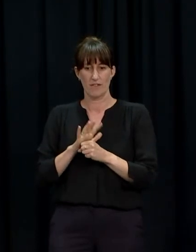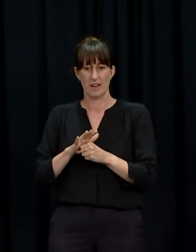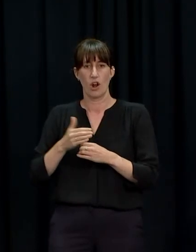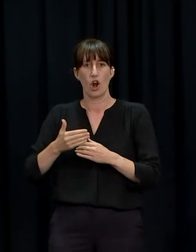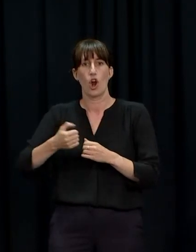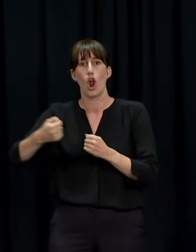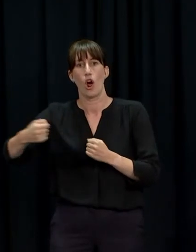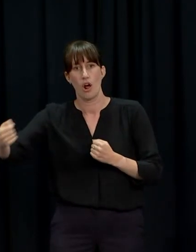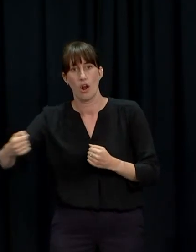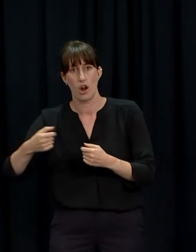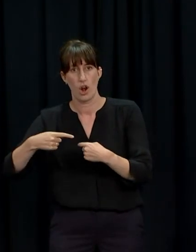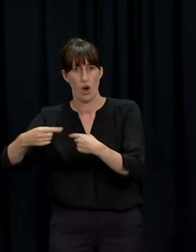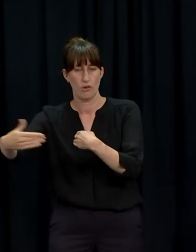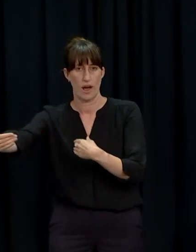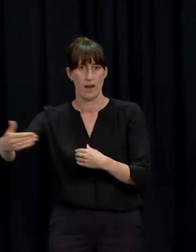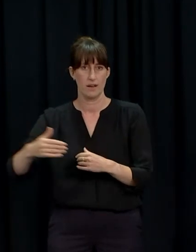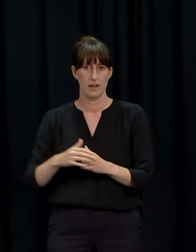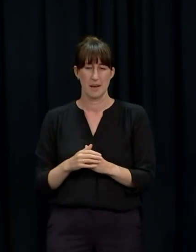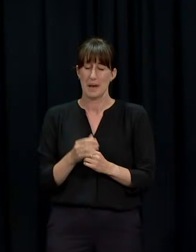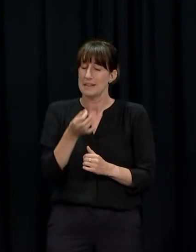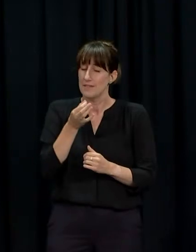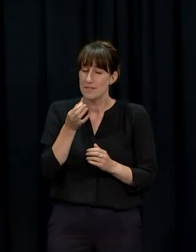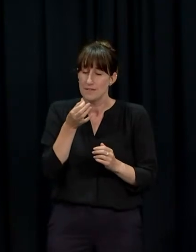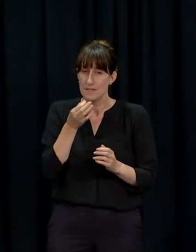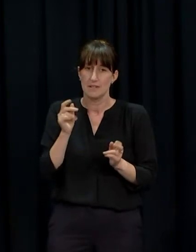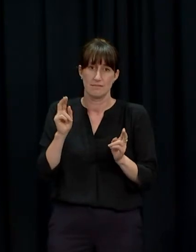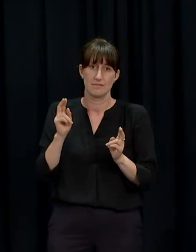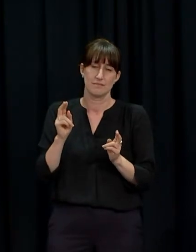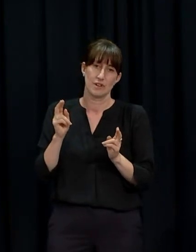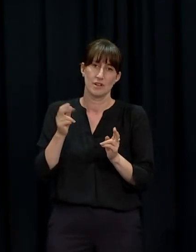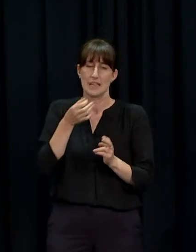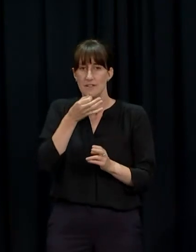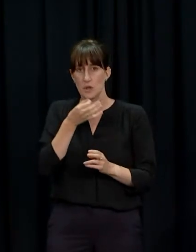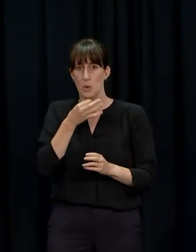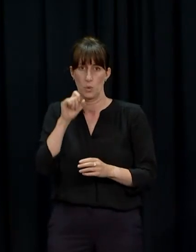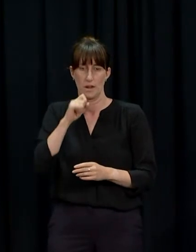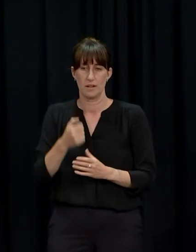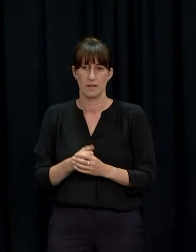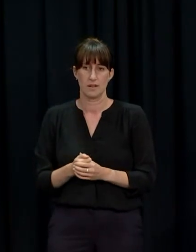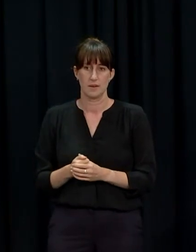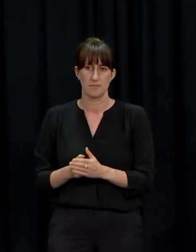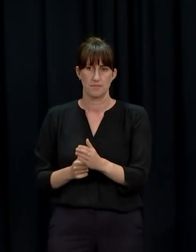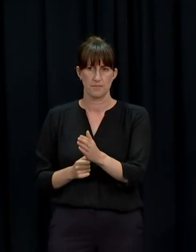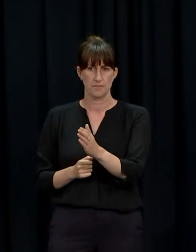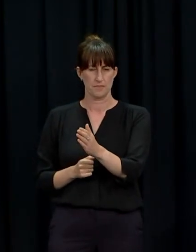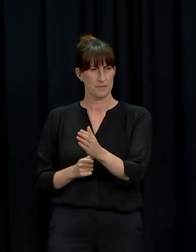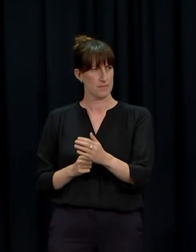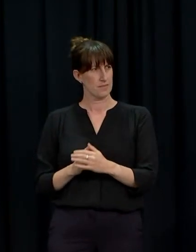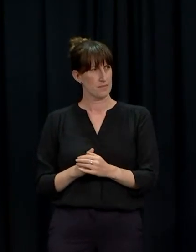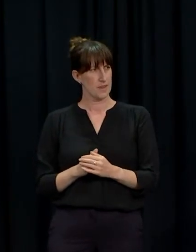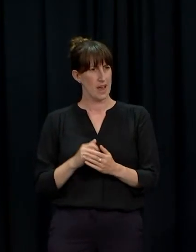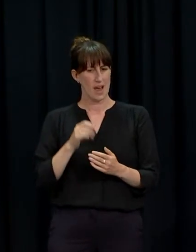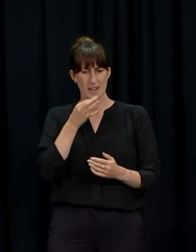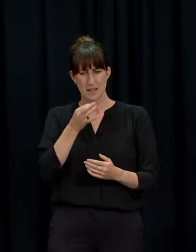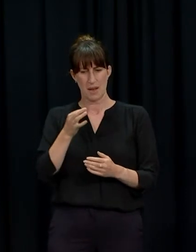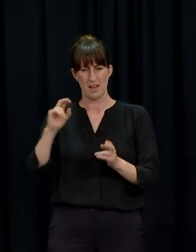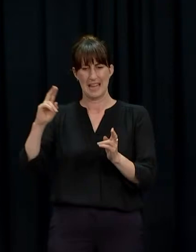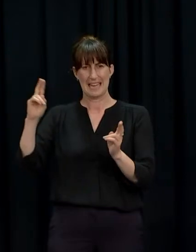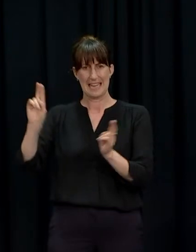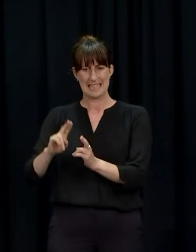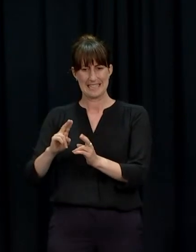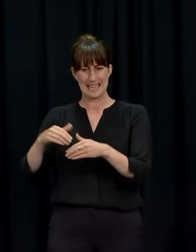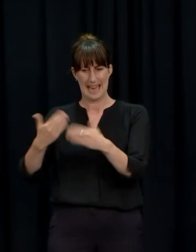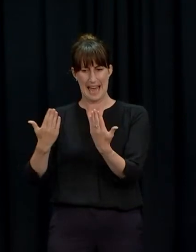number of cases and contacts, that's a judgment that we think it's worth. How does your isolation days minimise the